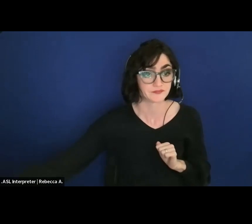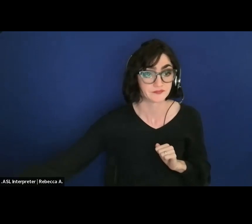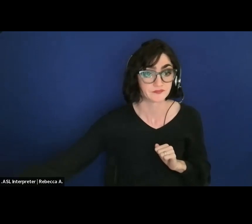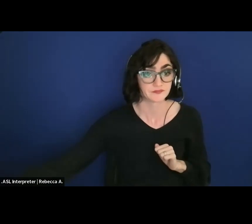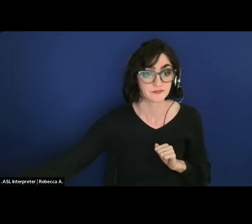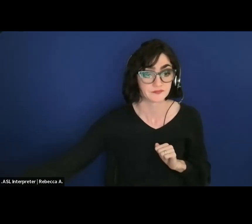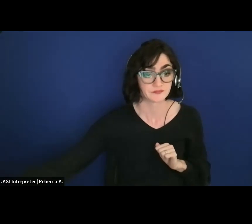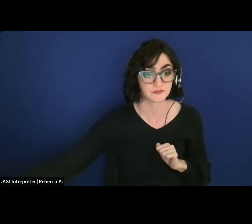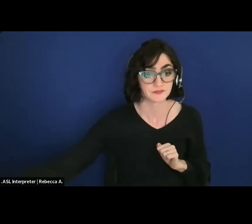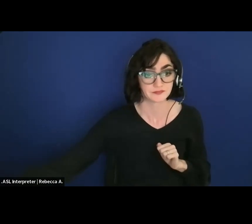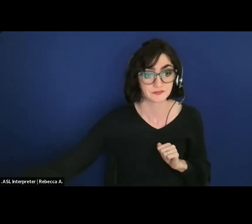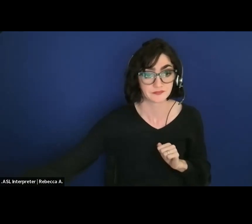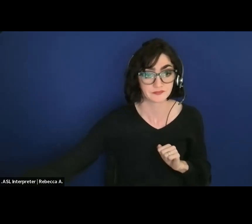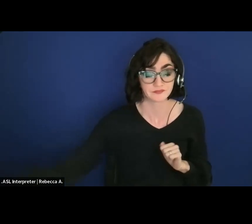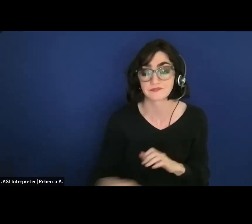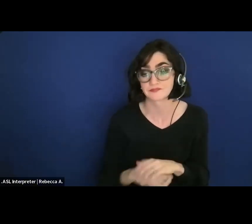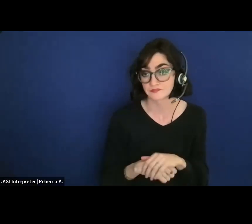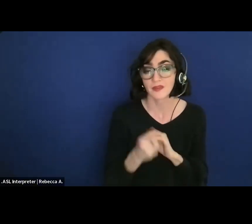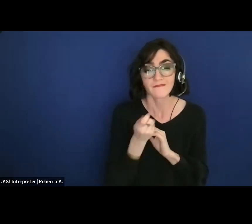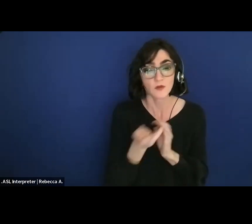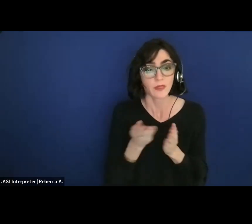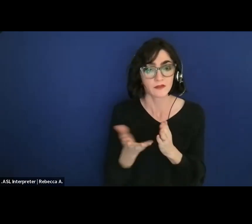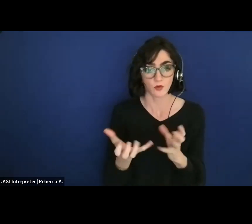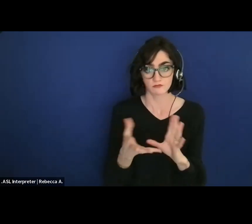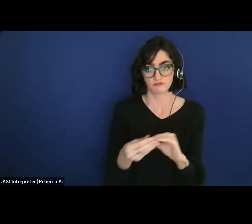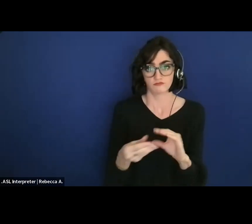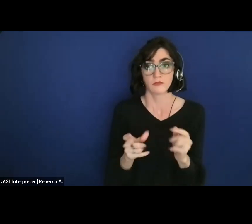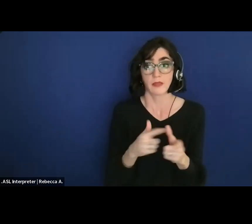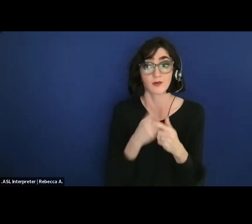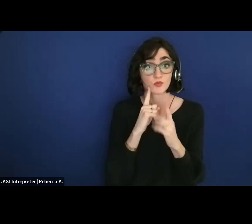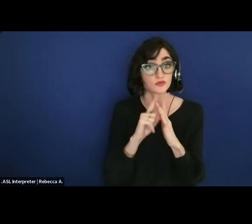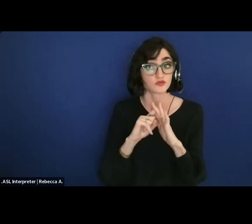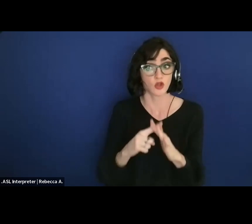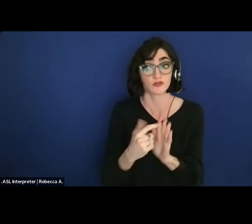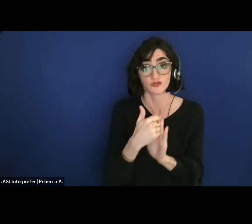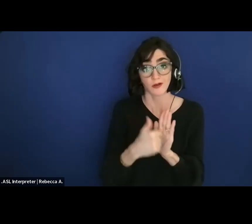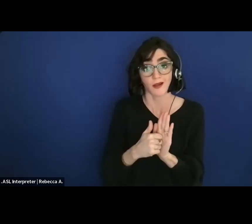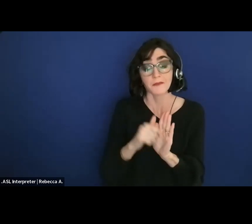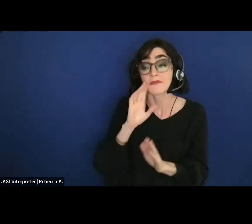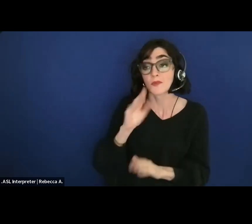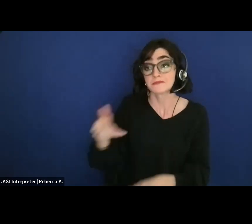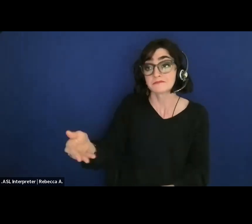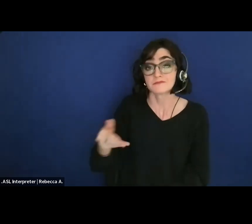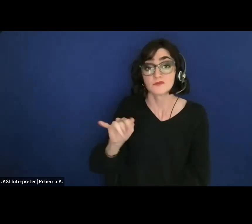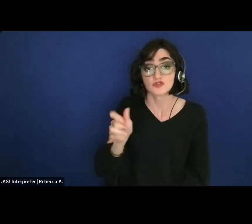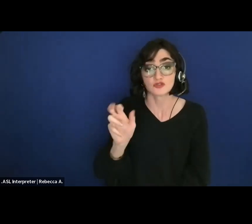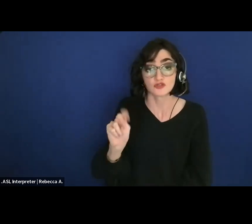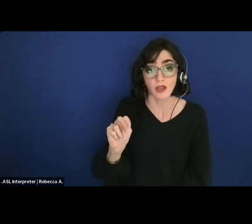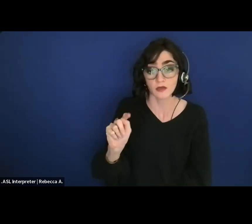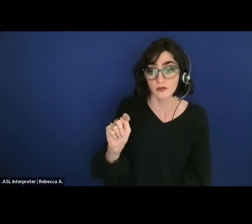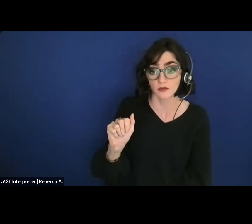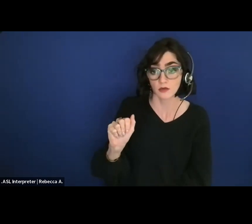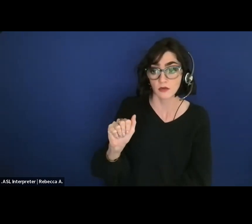things to share before we go into the agenda. I am going to invite Jan Tokamoto to offer some words of welcome today.